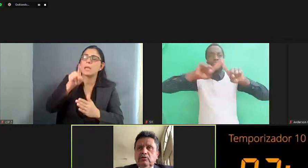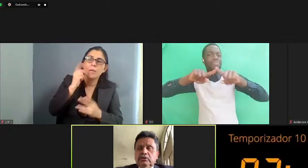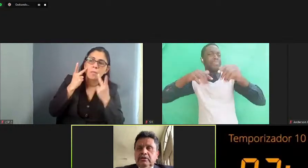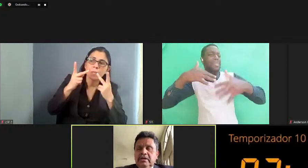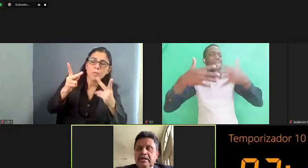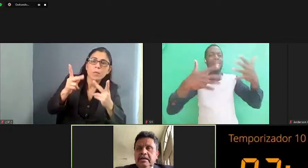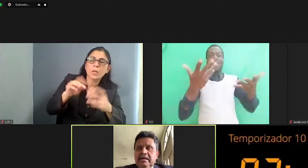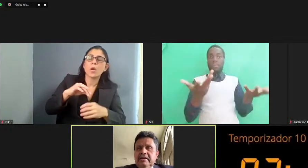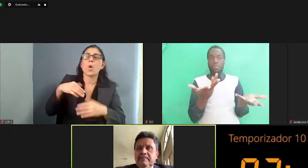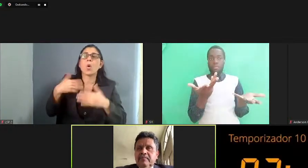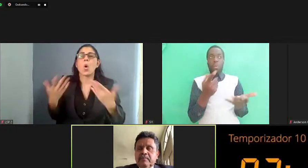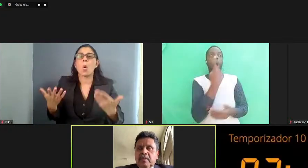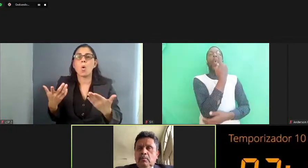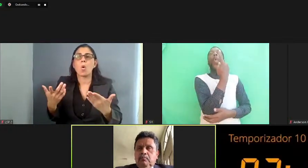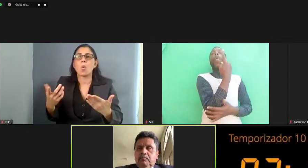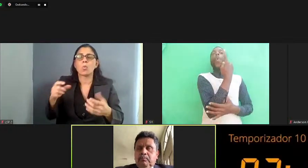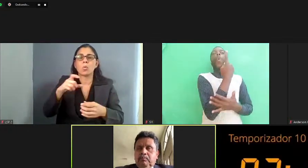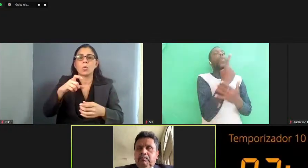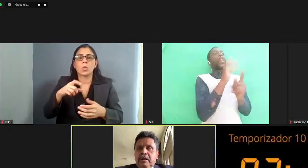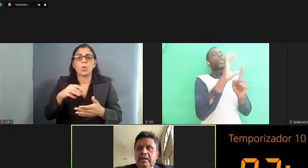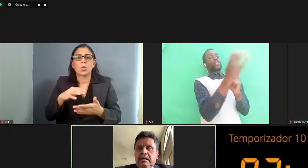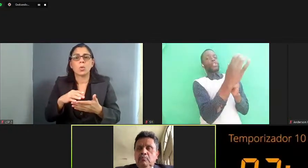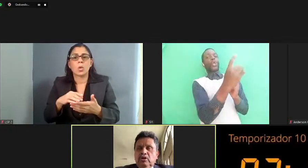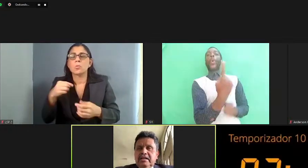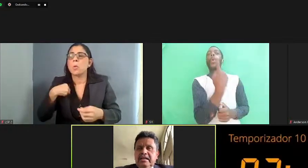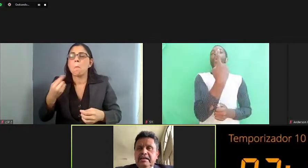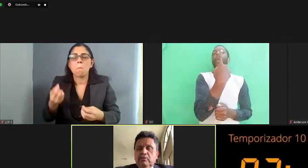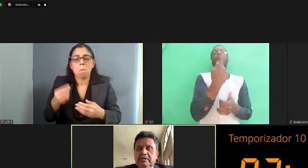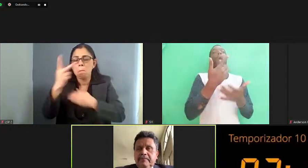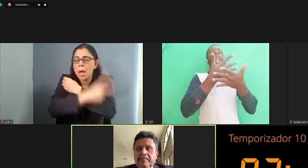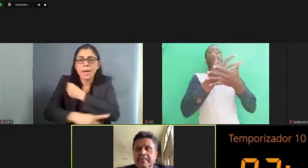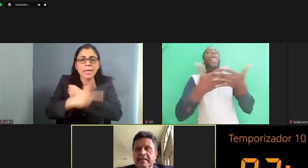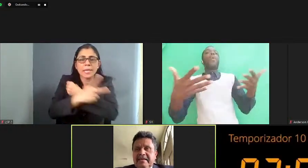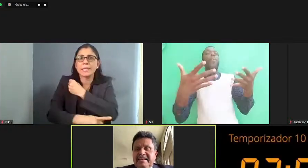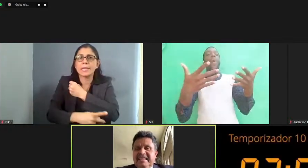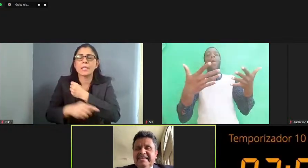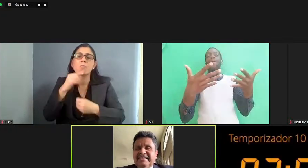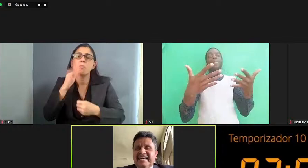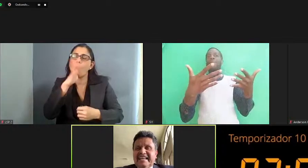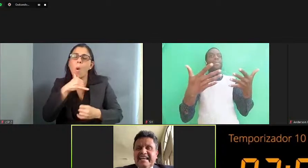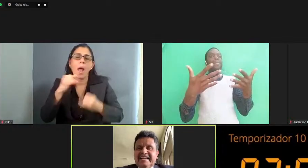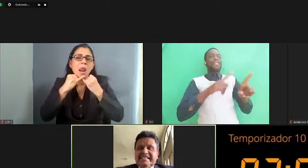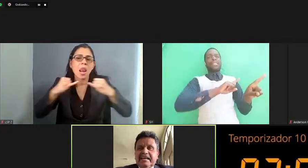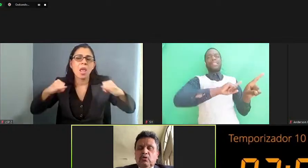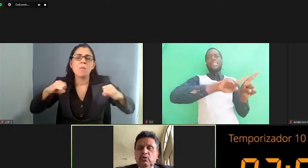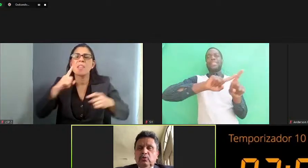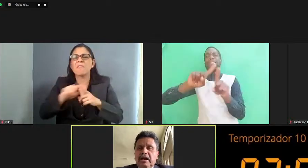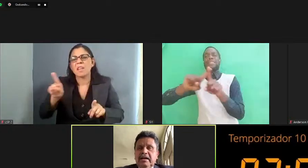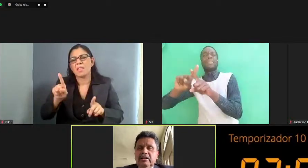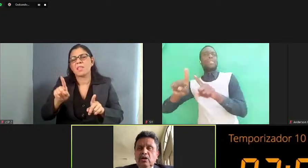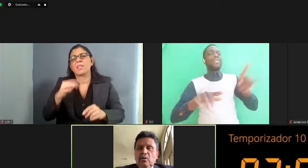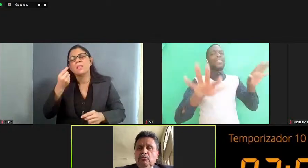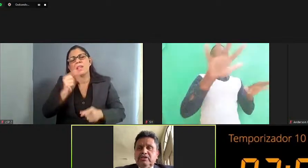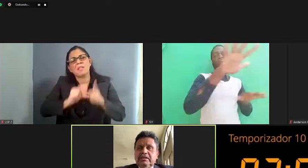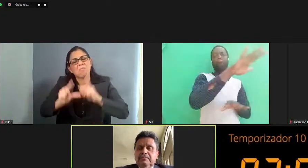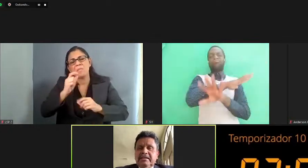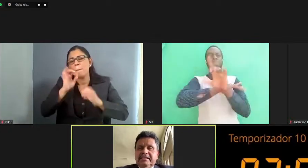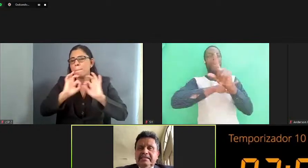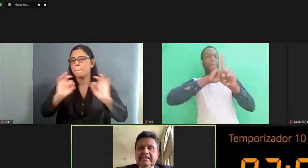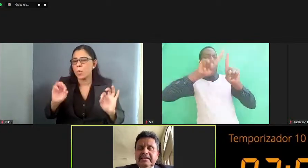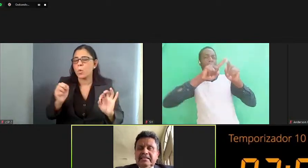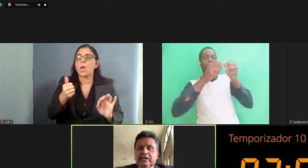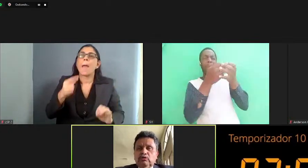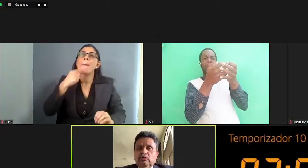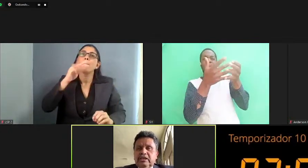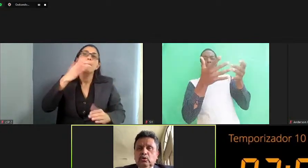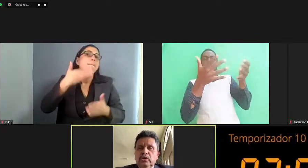the fact that we are multi-ethnic countries and multilingual countries and this cultural